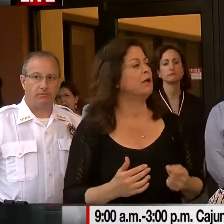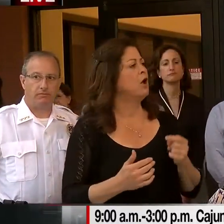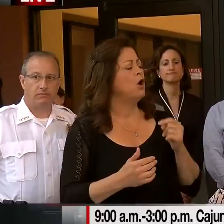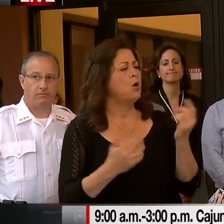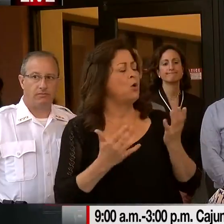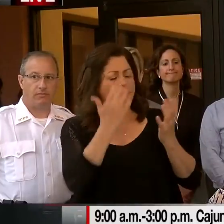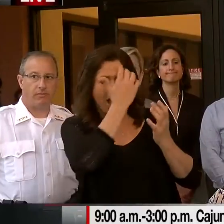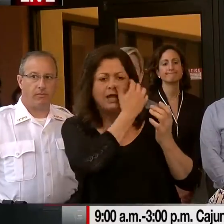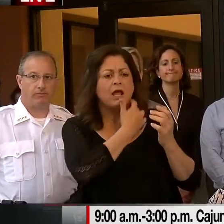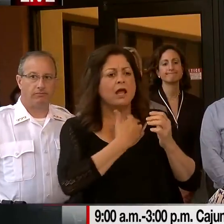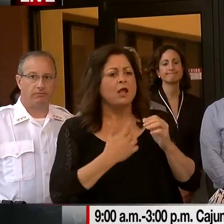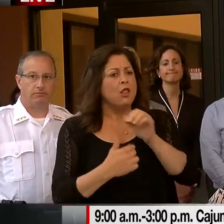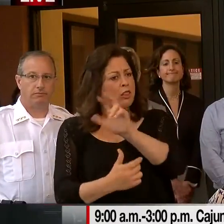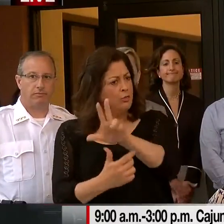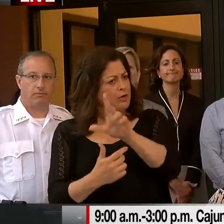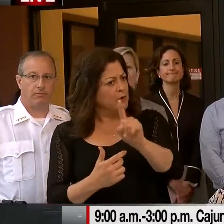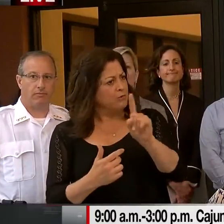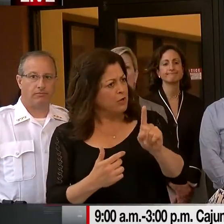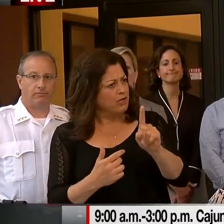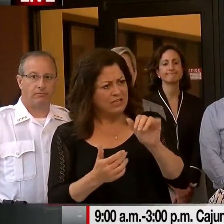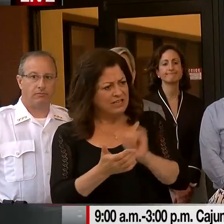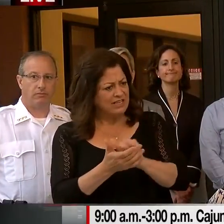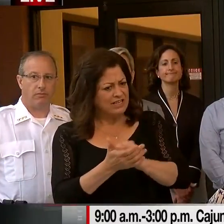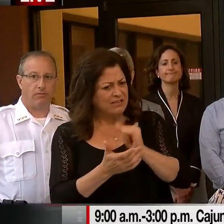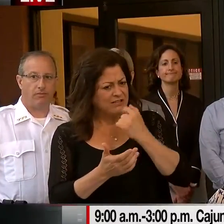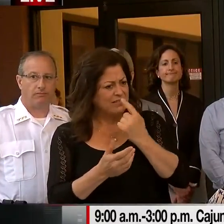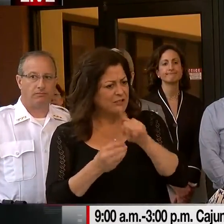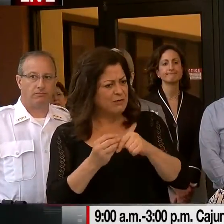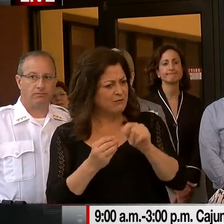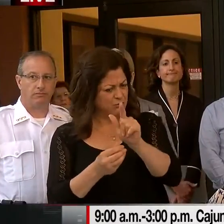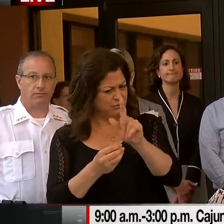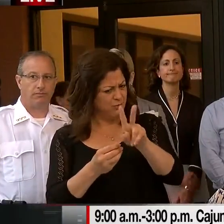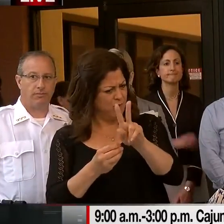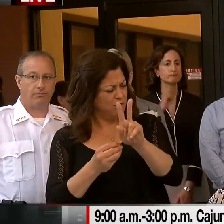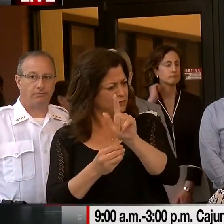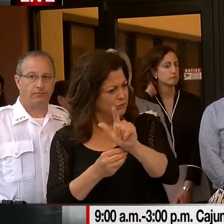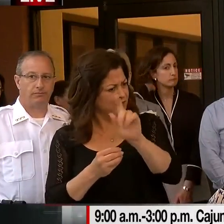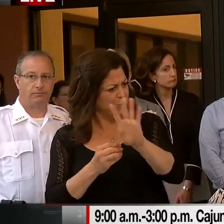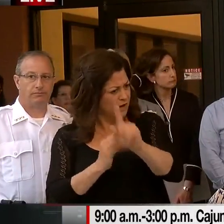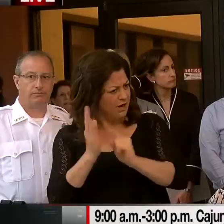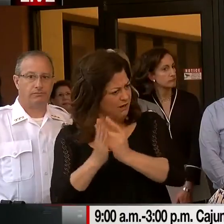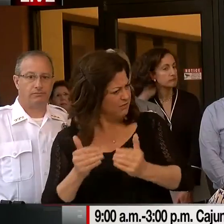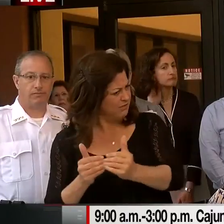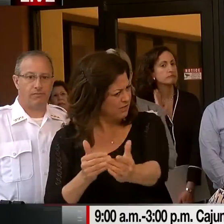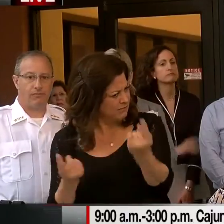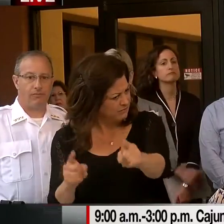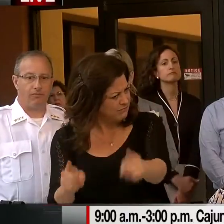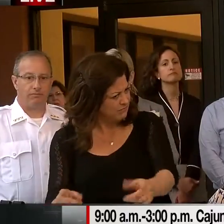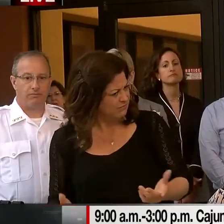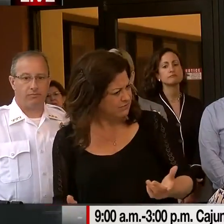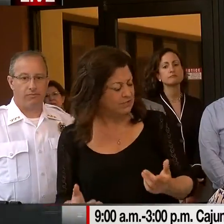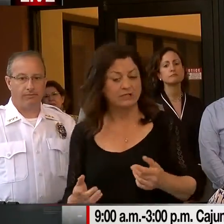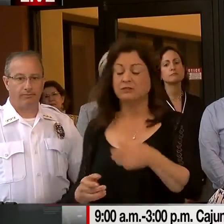Yes, 311 is, but our COVID-19 component may not be, and we'll follow up with some information on that.